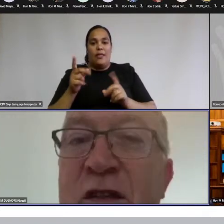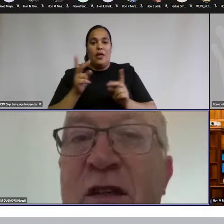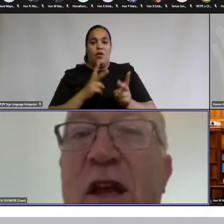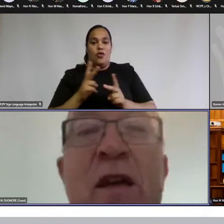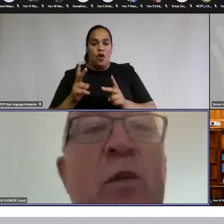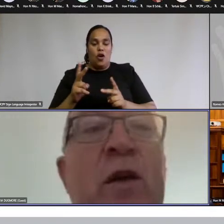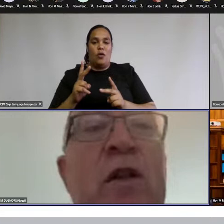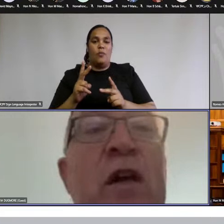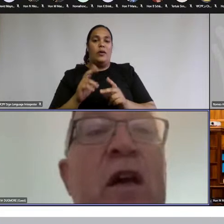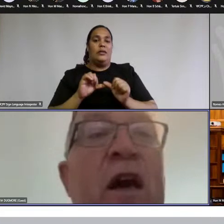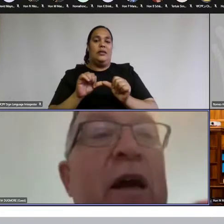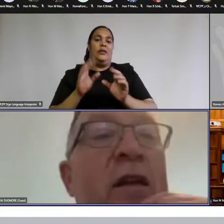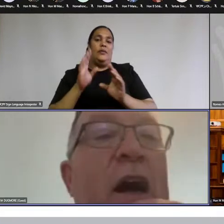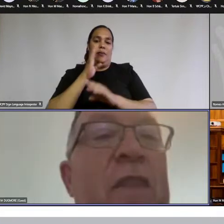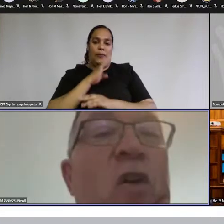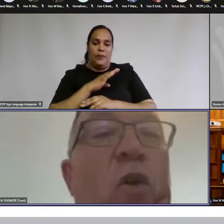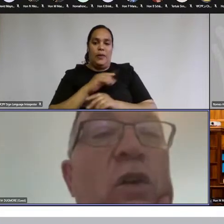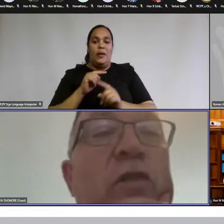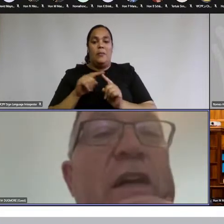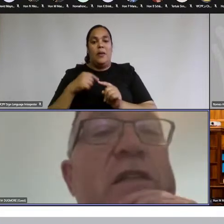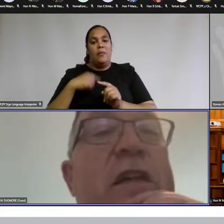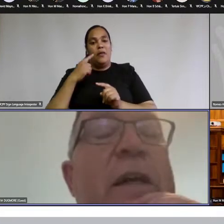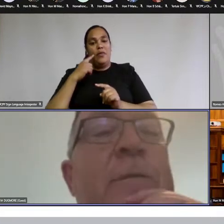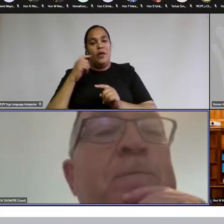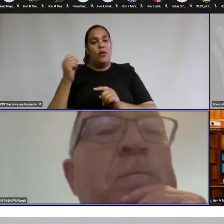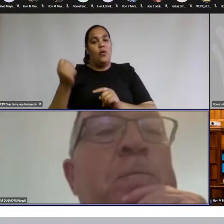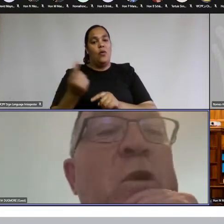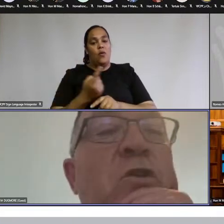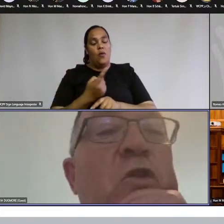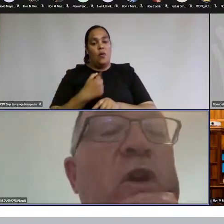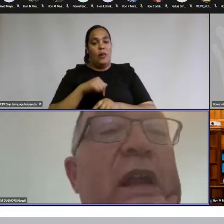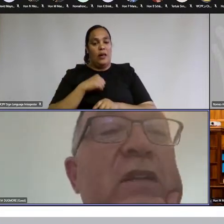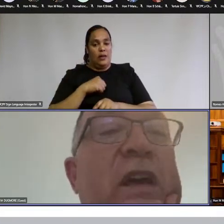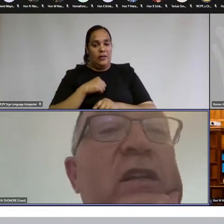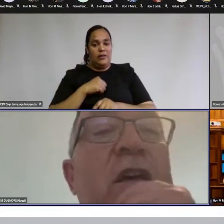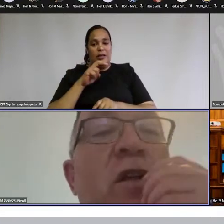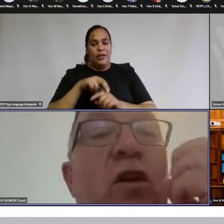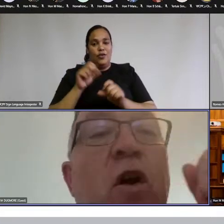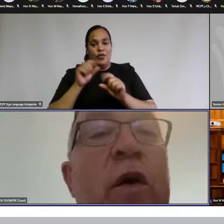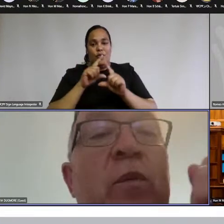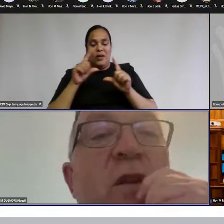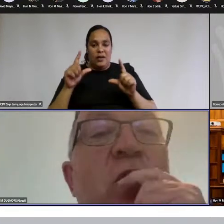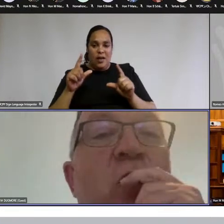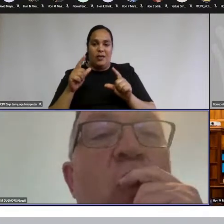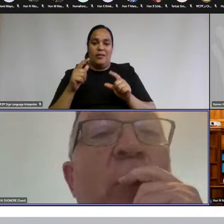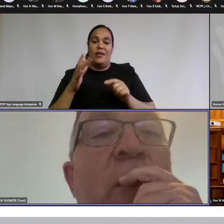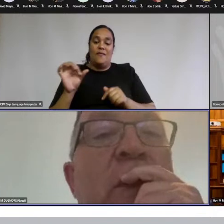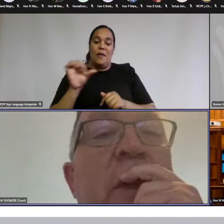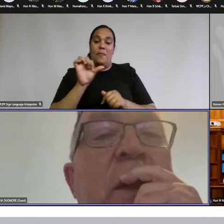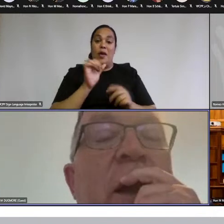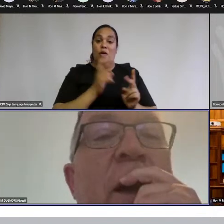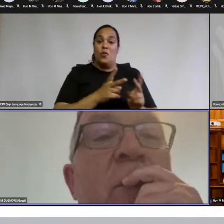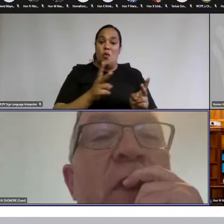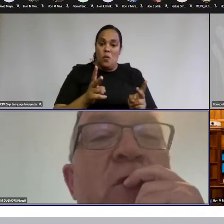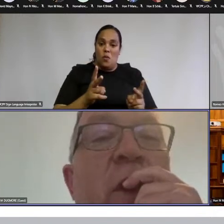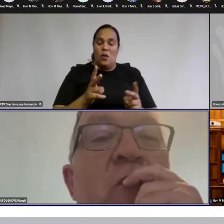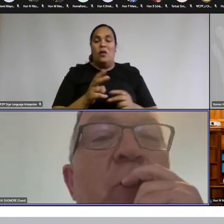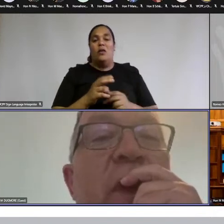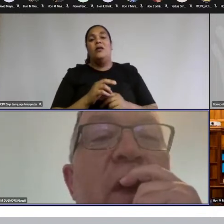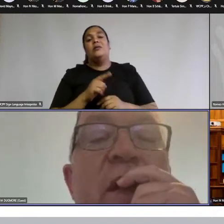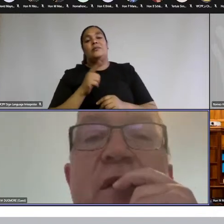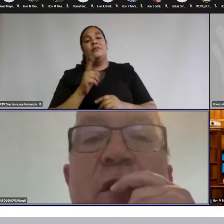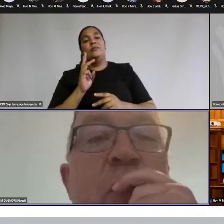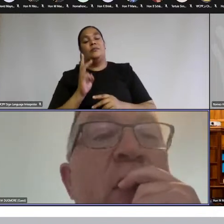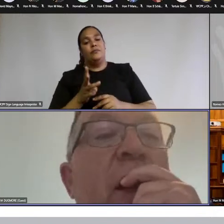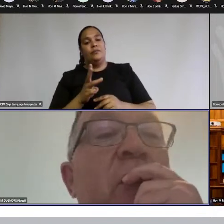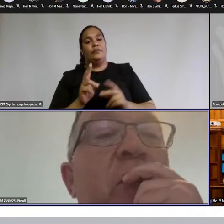is unsustainable. And I think all of us should realize that the going back to normal is going to